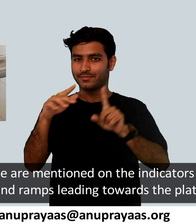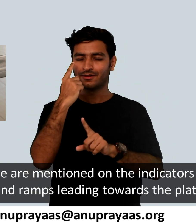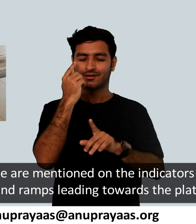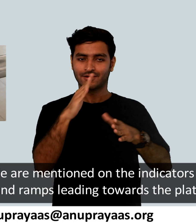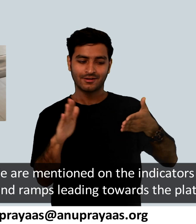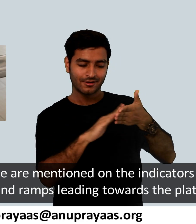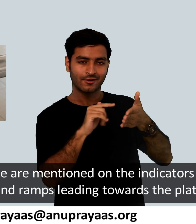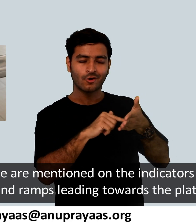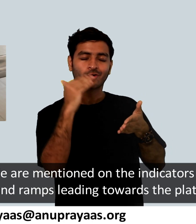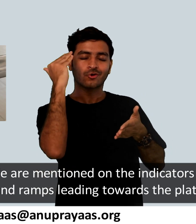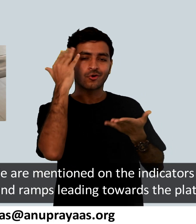the platforms.